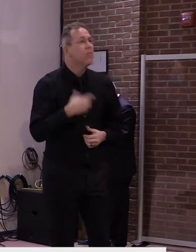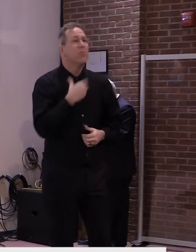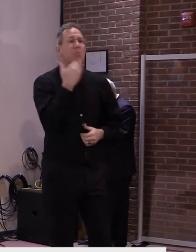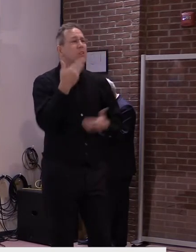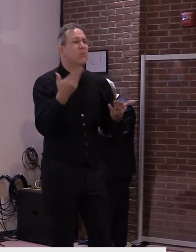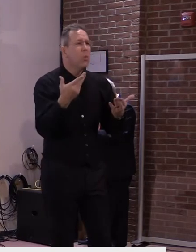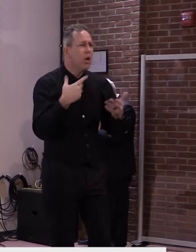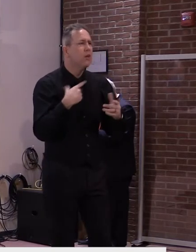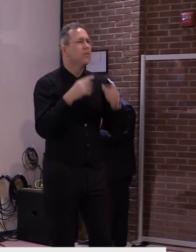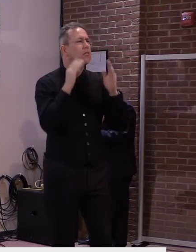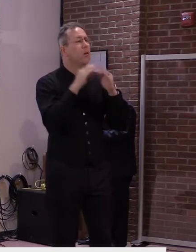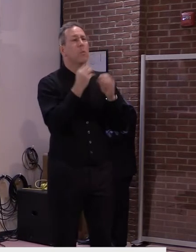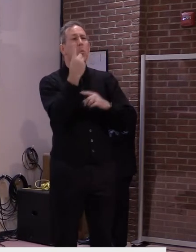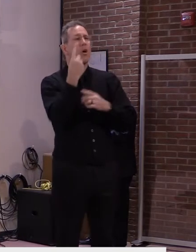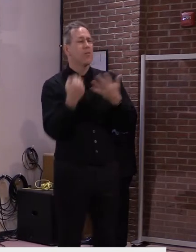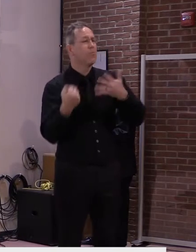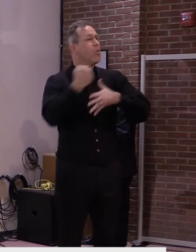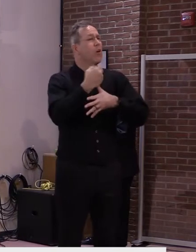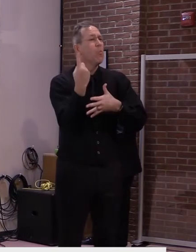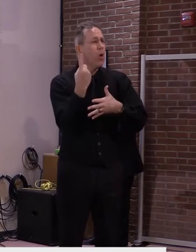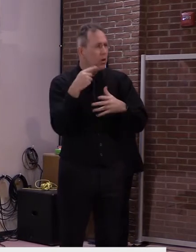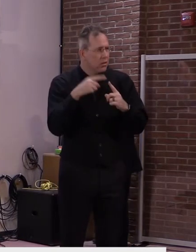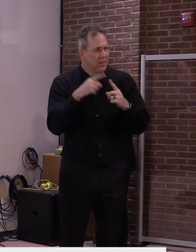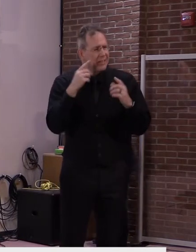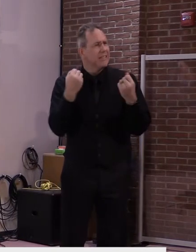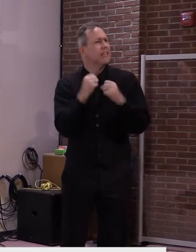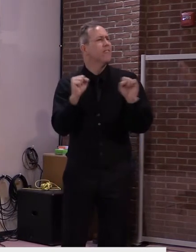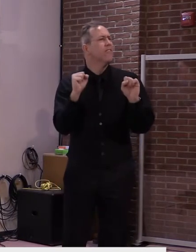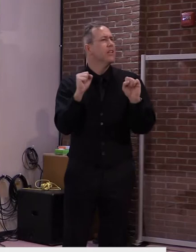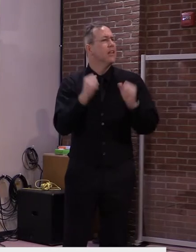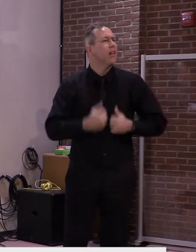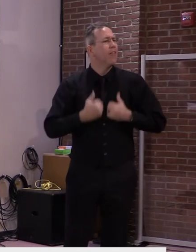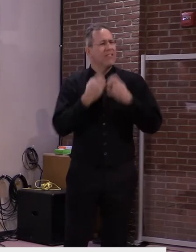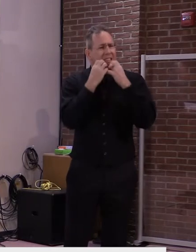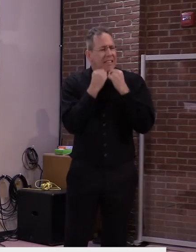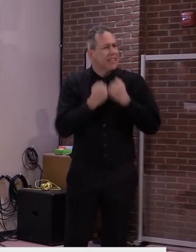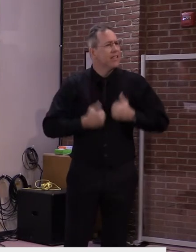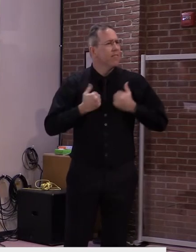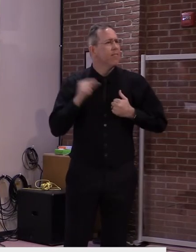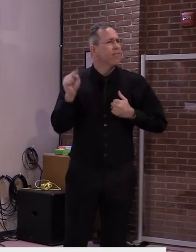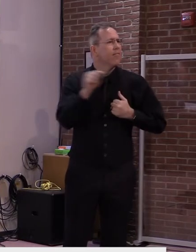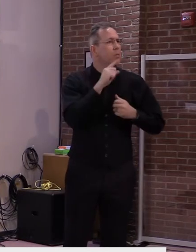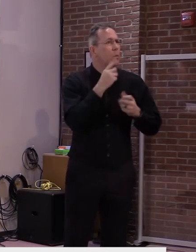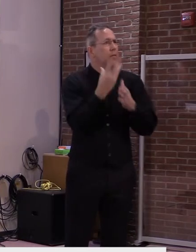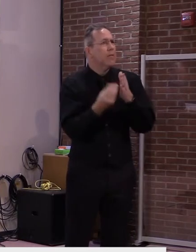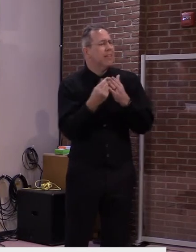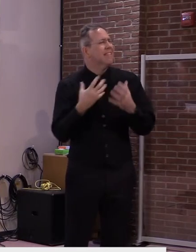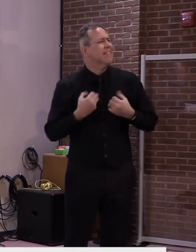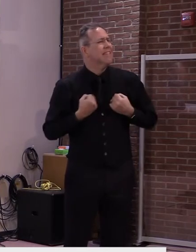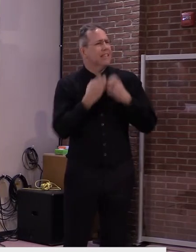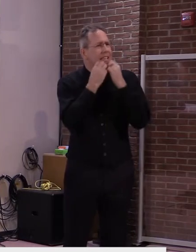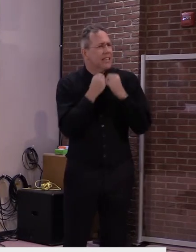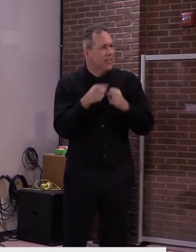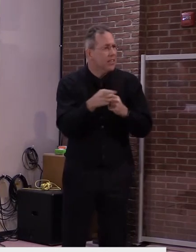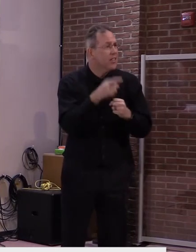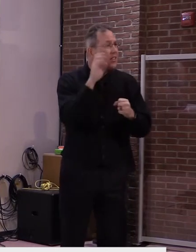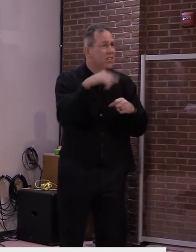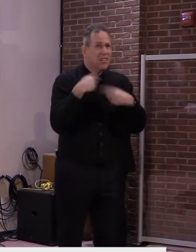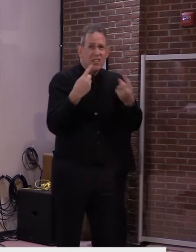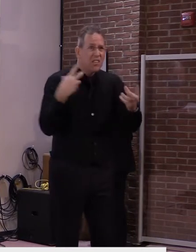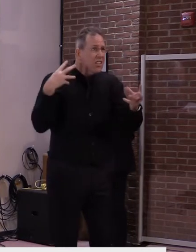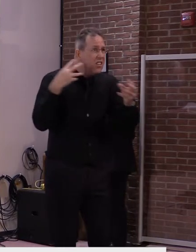be our top priority. That's why we've taken the measures we have over the last 10 months. And I hope